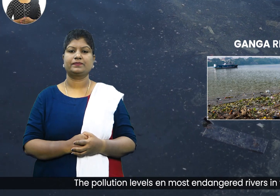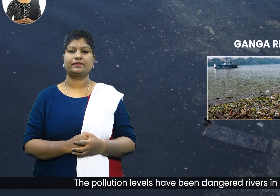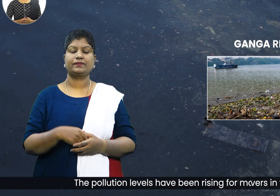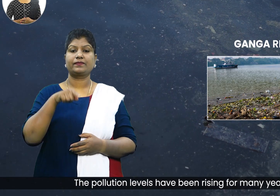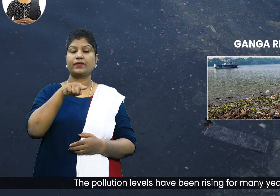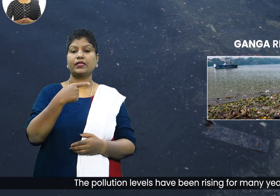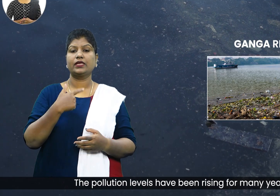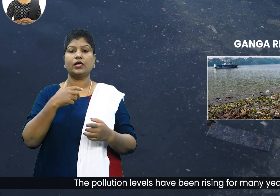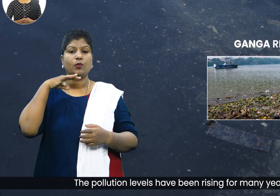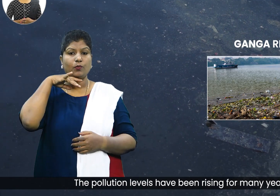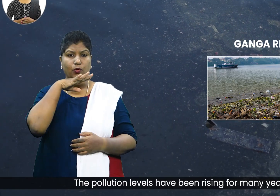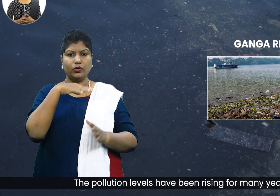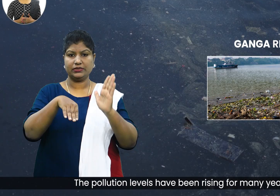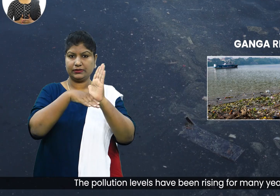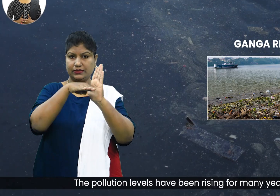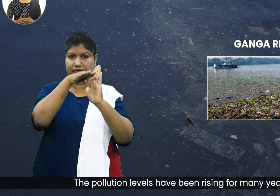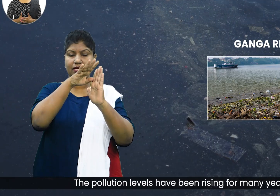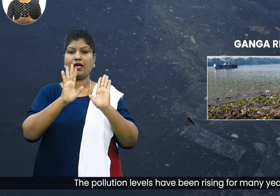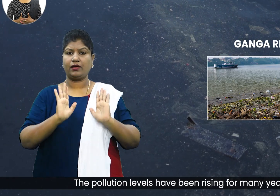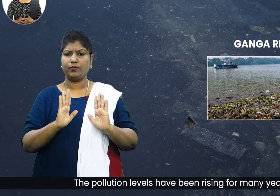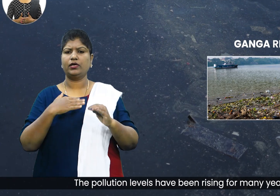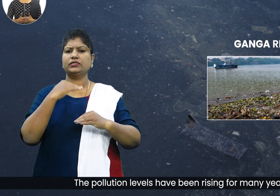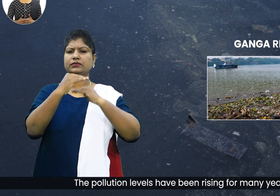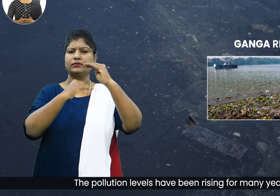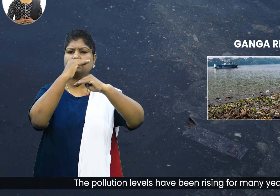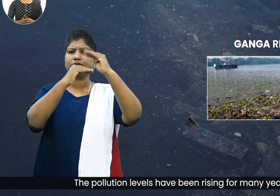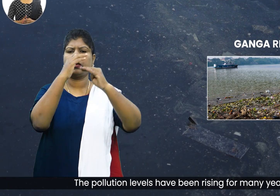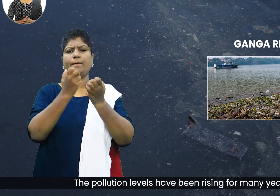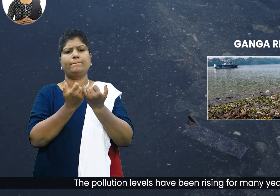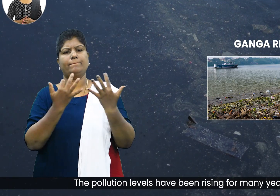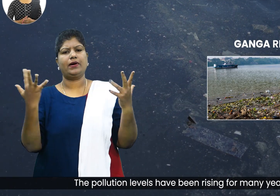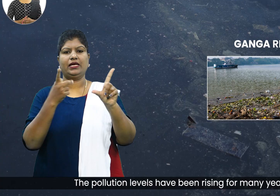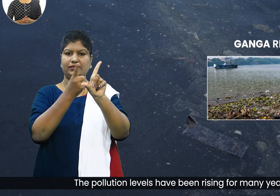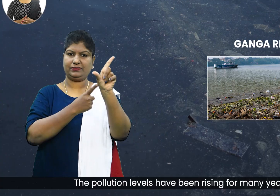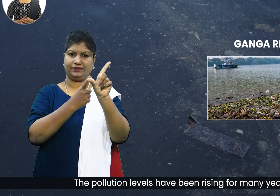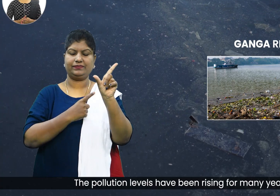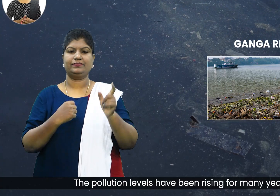The pollution levels have been rising for many years.